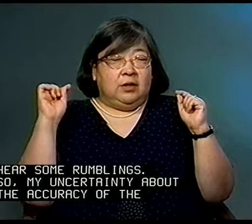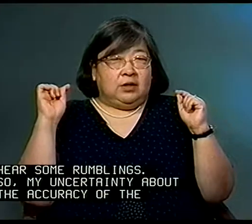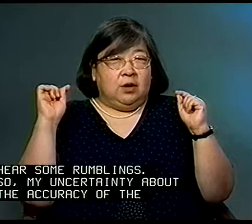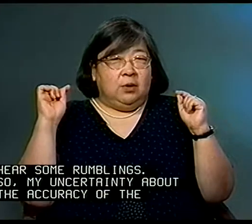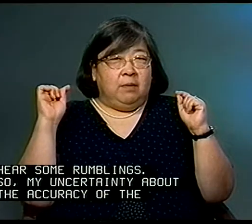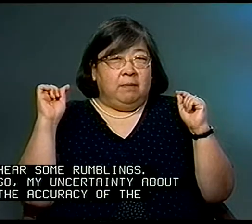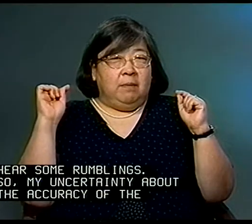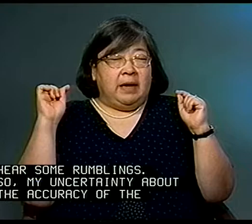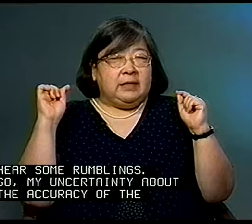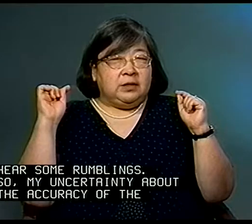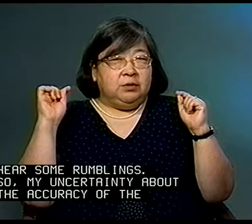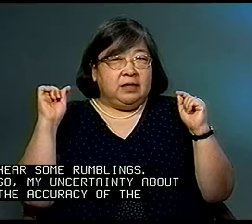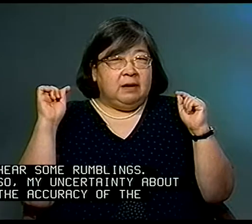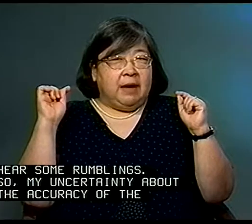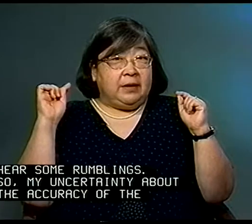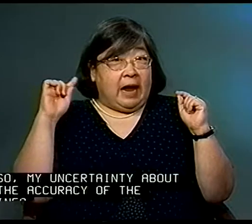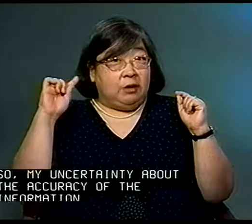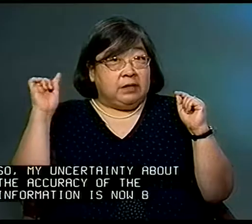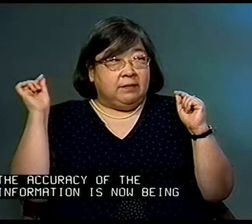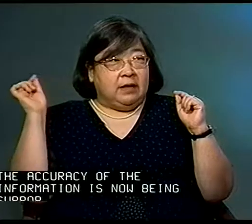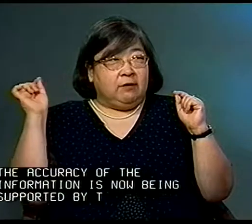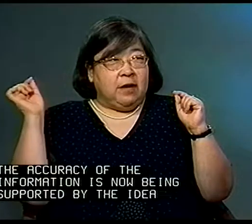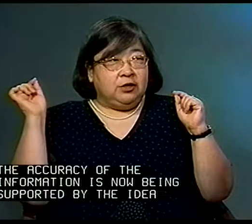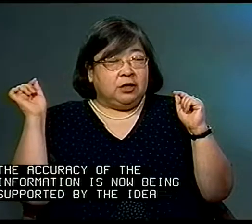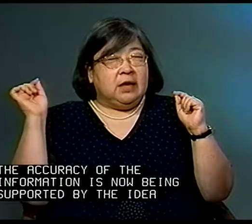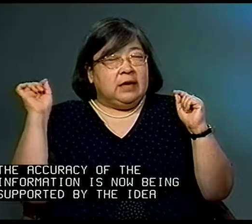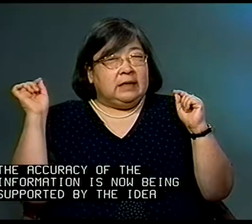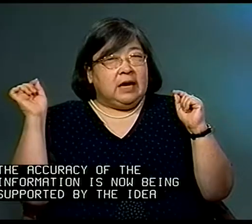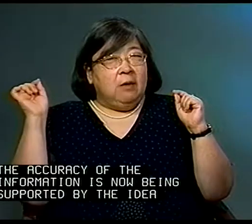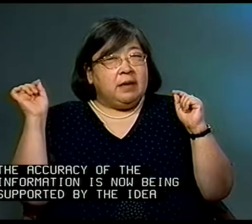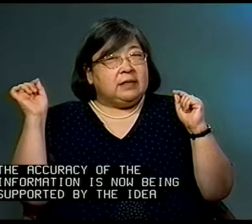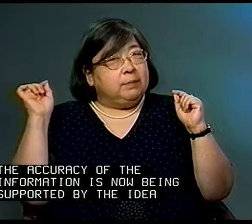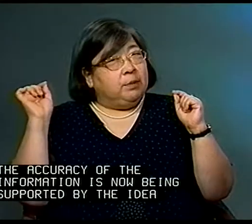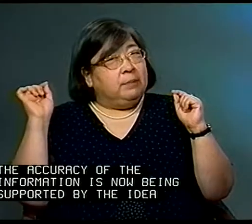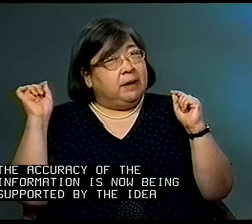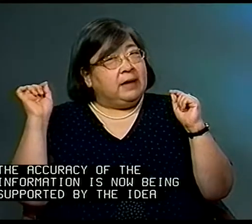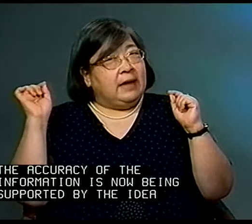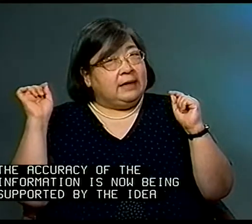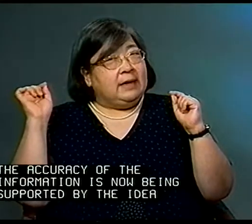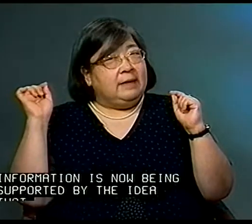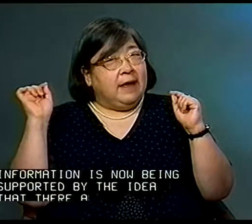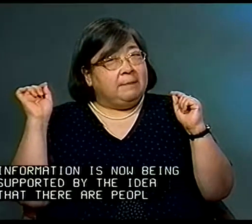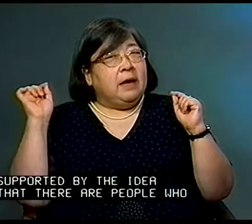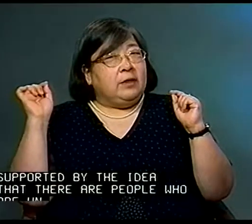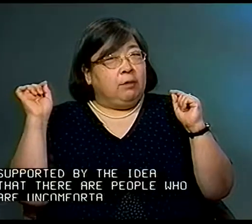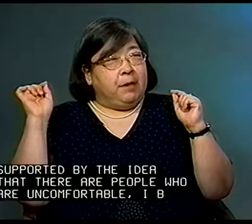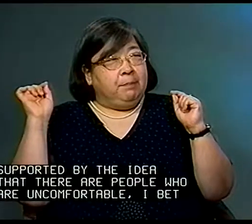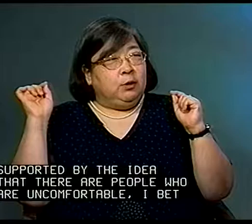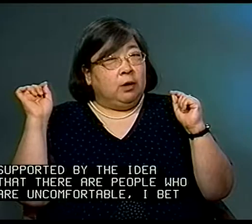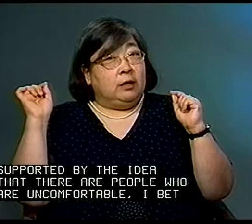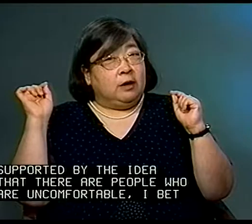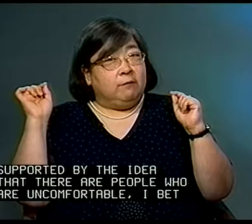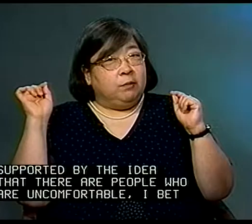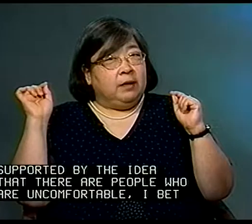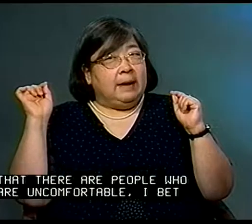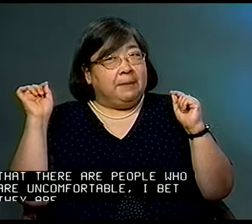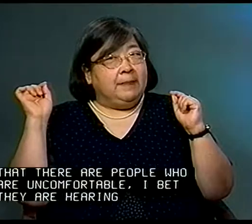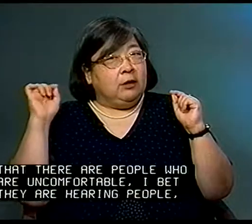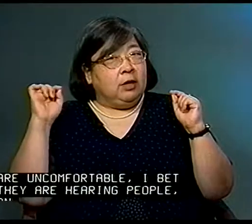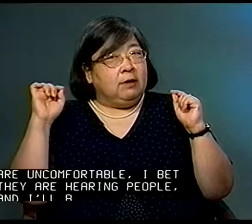So my uncertainty about the accuracy of the information is now being supported by the idea that there are people who are uncomfortable. I bet they're hearing